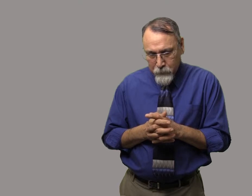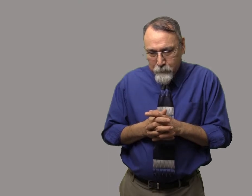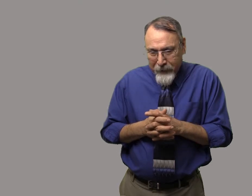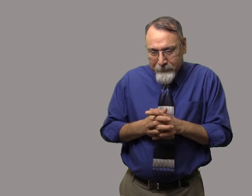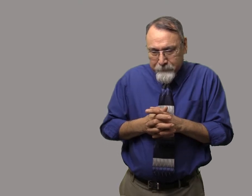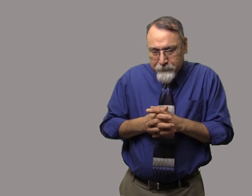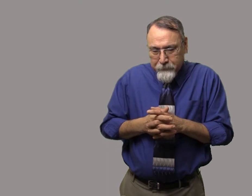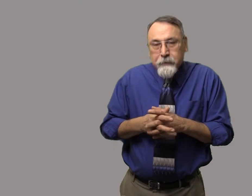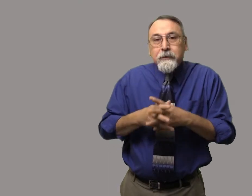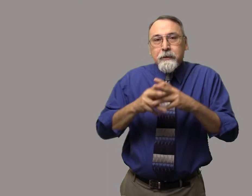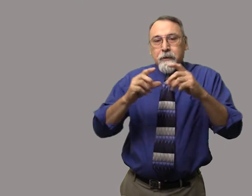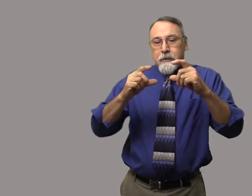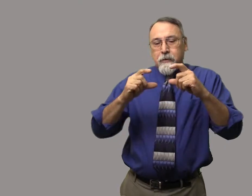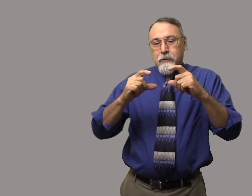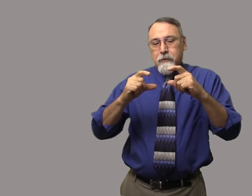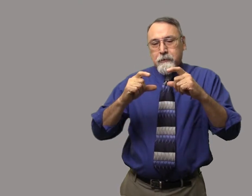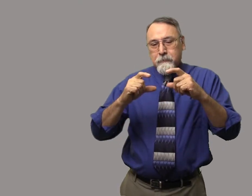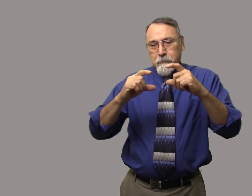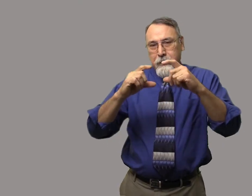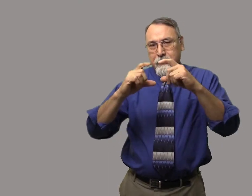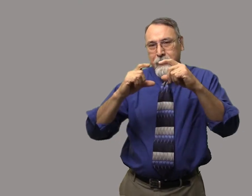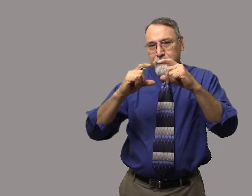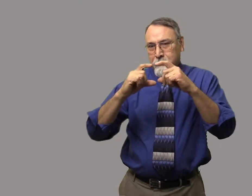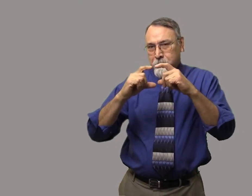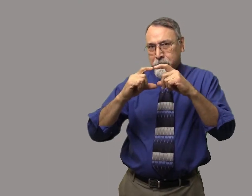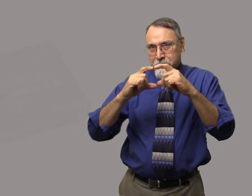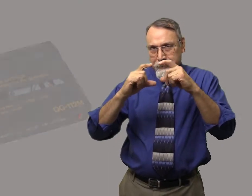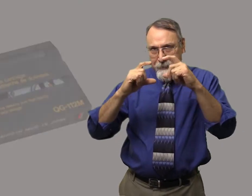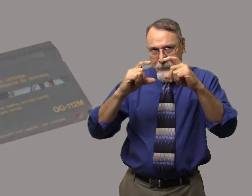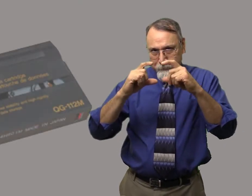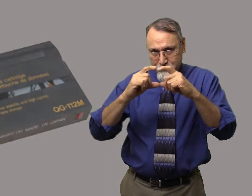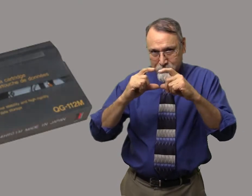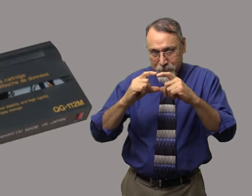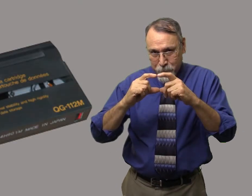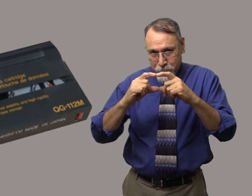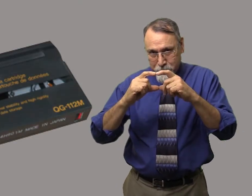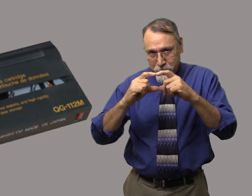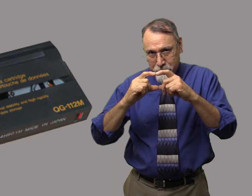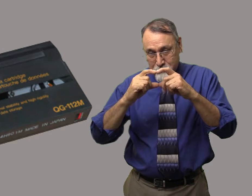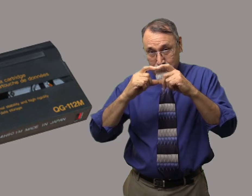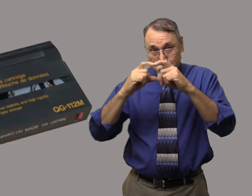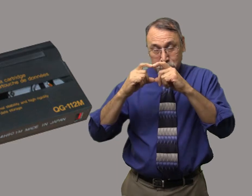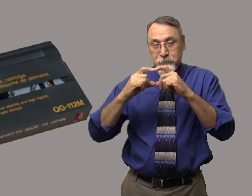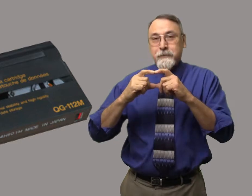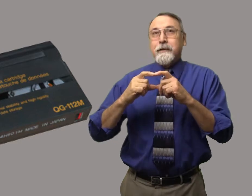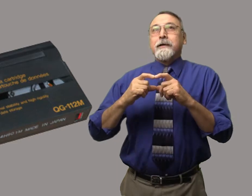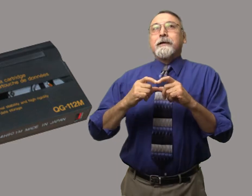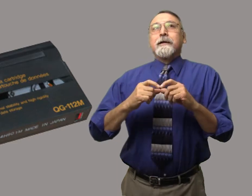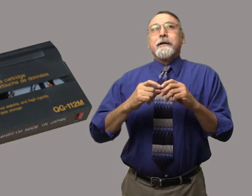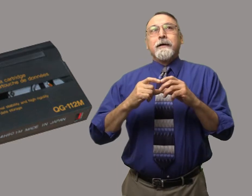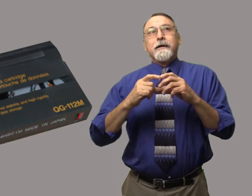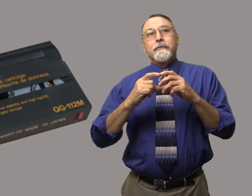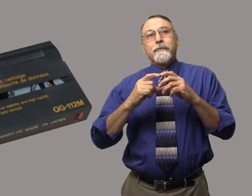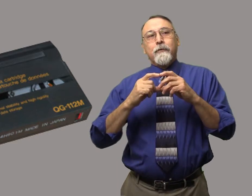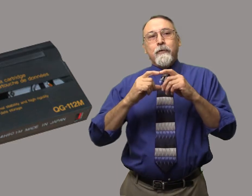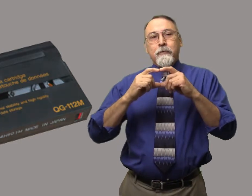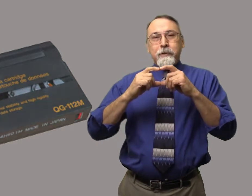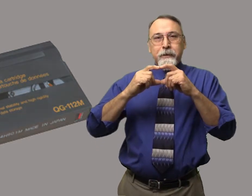do backups on like 8mm cassette tapes. That was the choice for